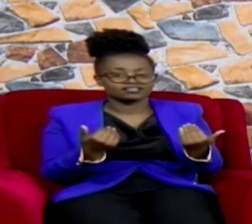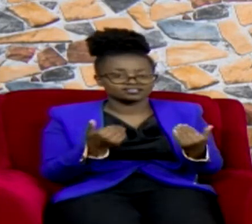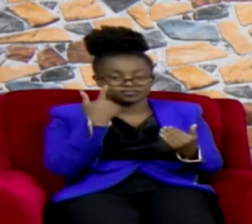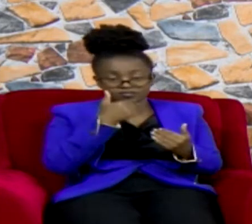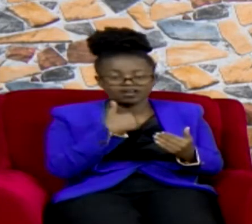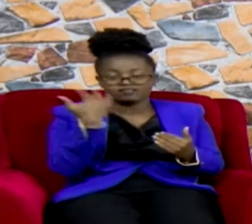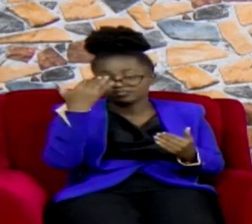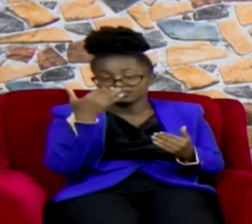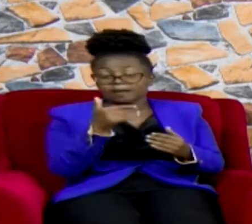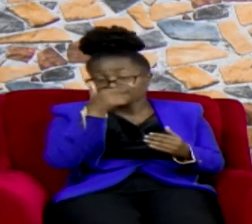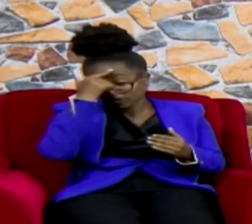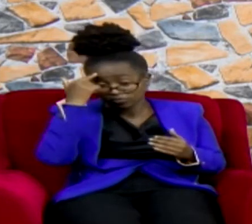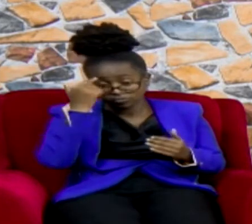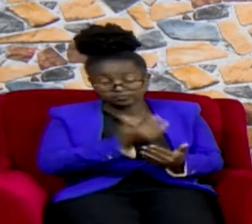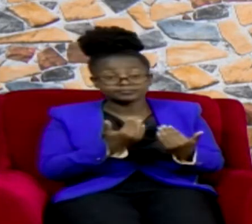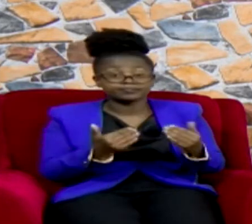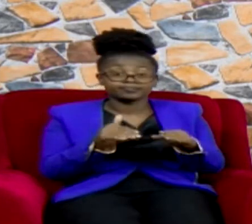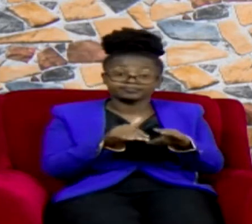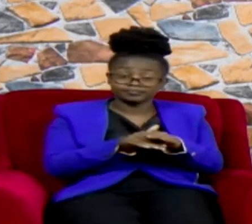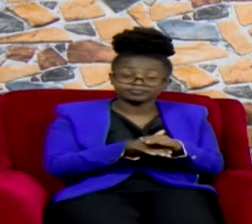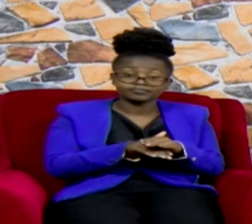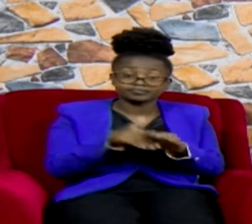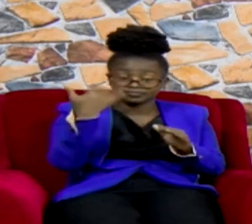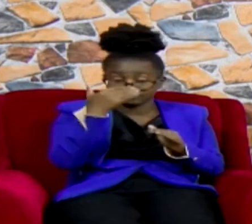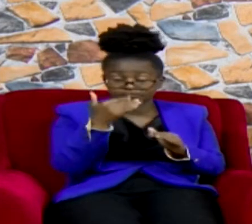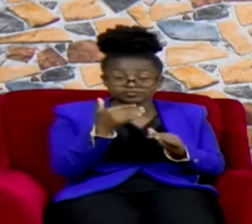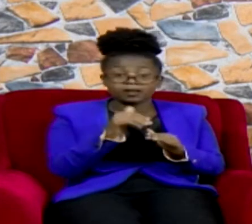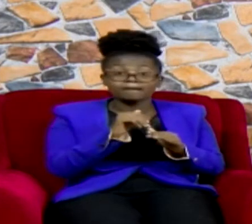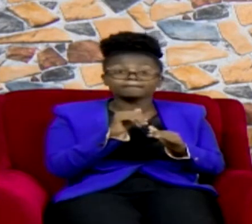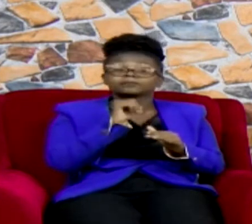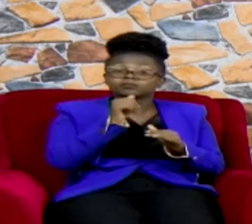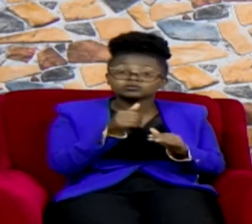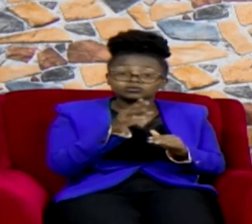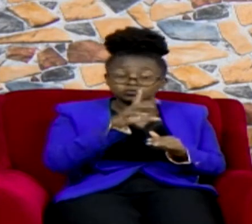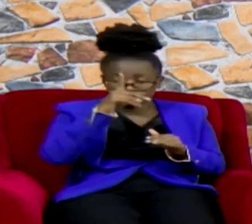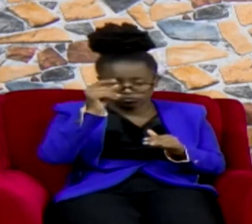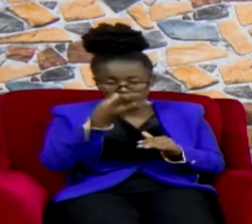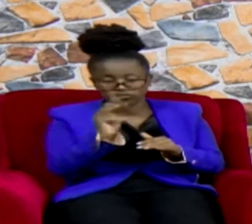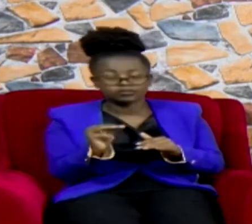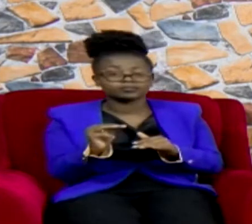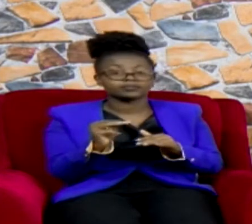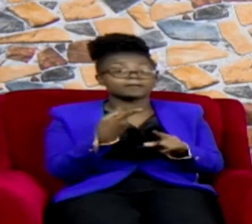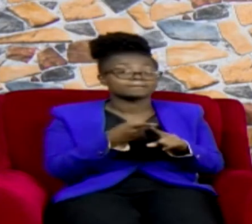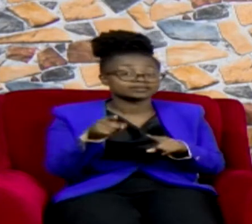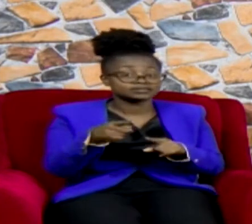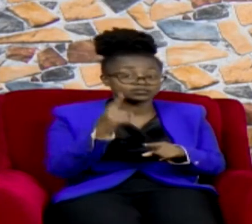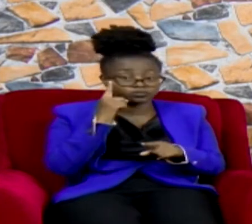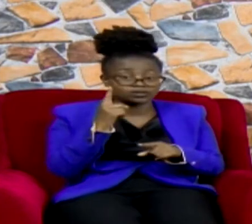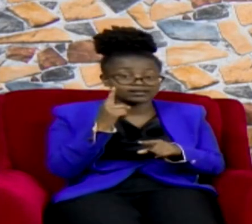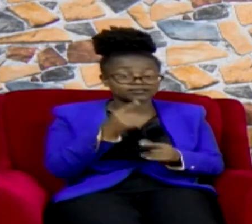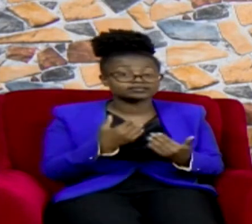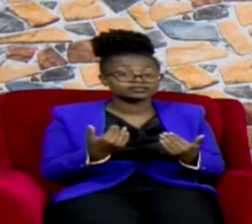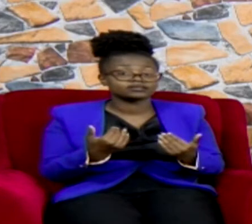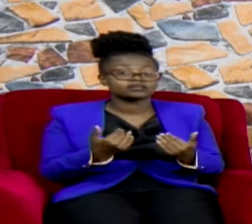Okay. Because the child in the spectrum may not go to them. But this one, the typical